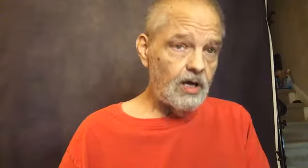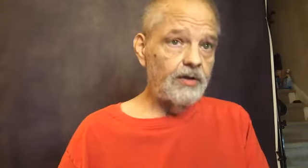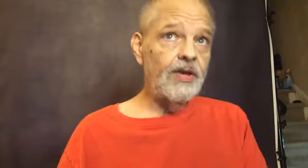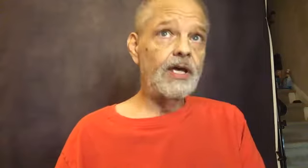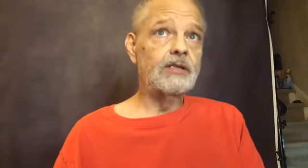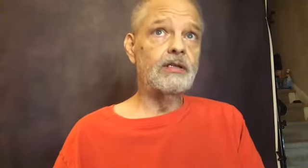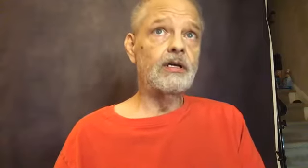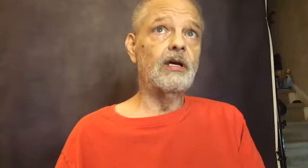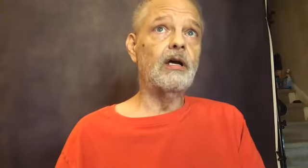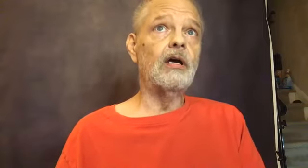that